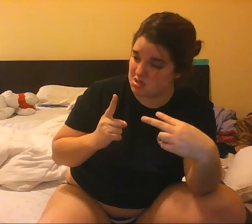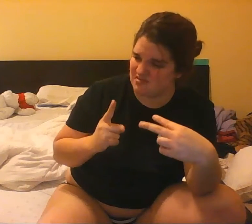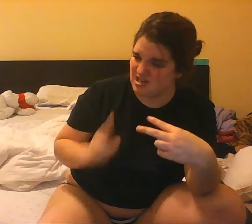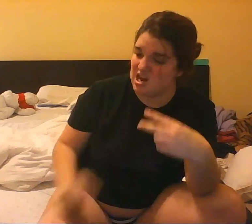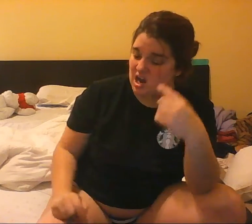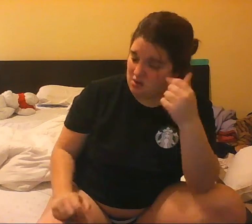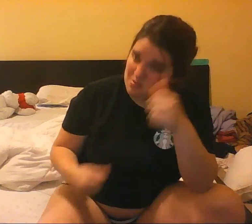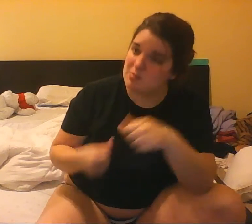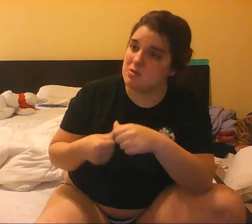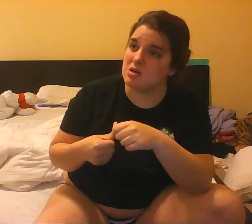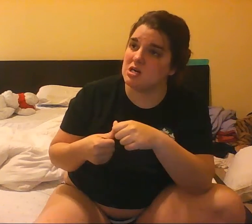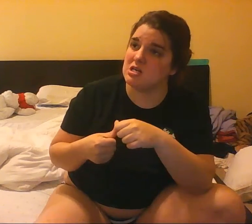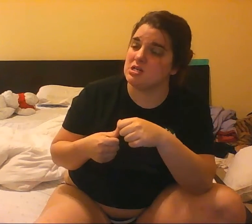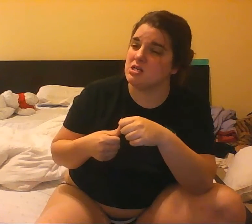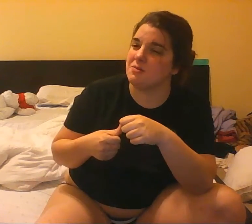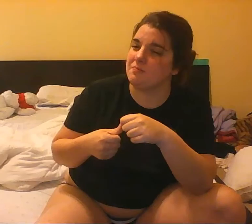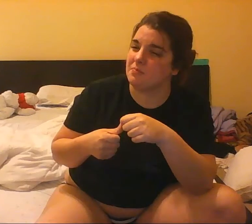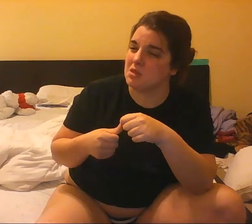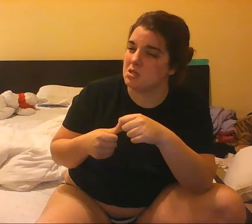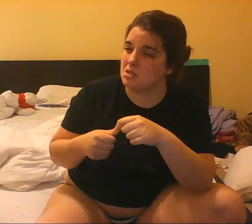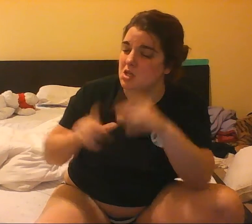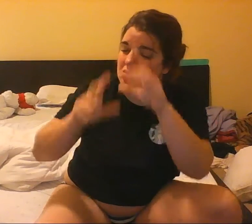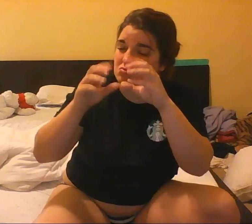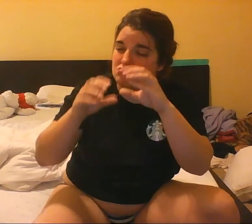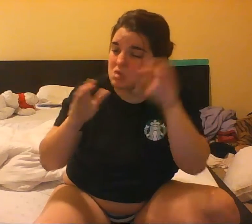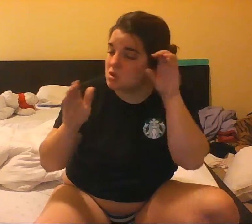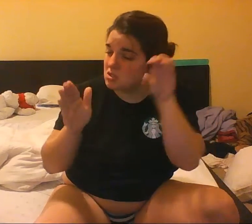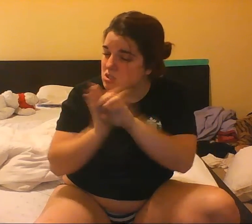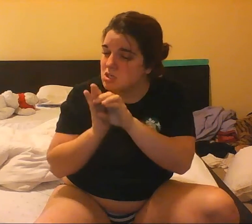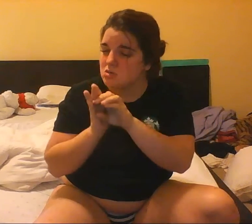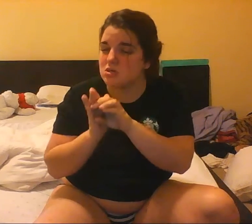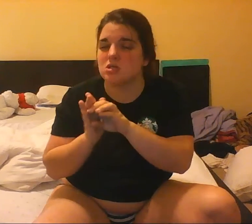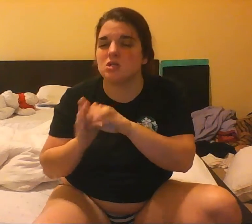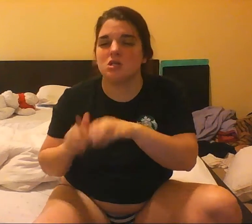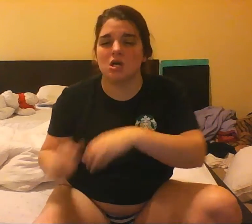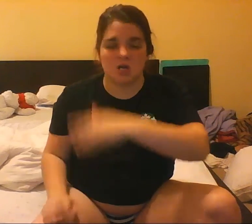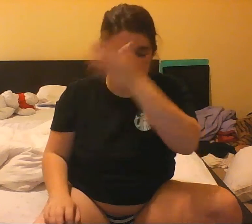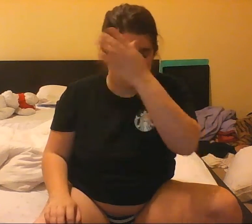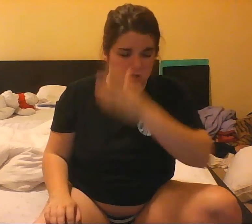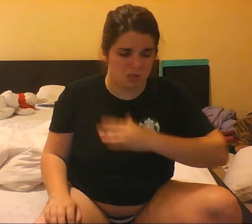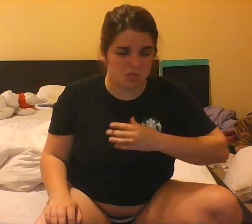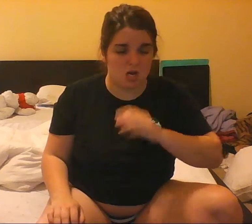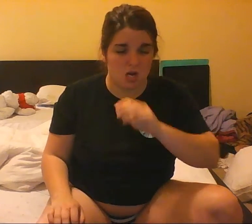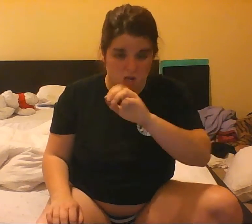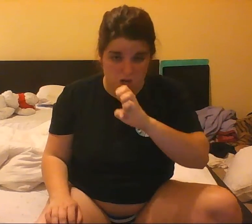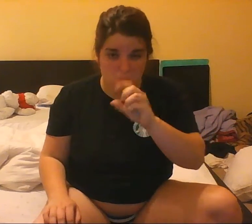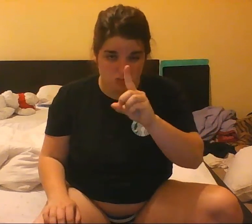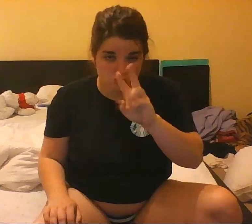you know. As you do. Edward, yes. Edward the vampire, you're on Team Edward. You want him to get with Bella.